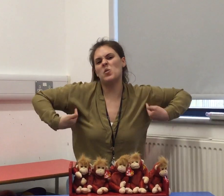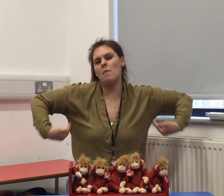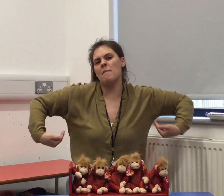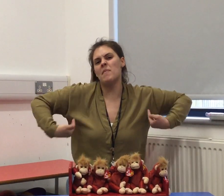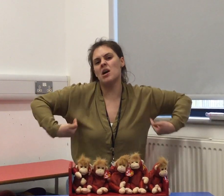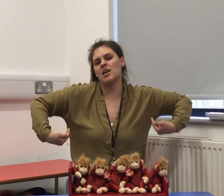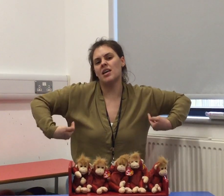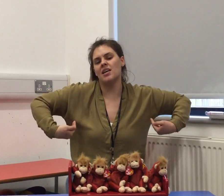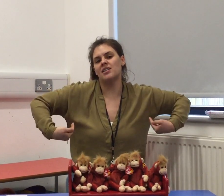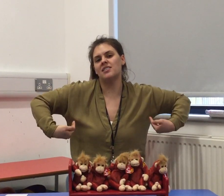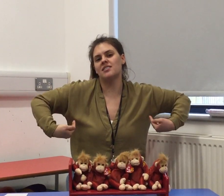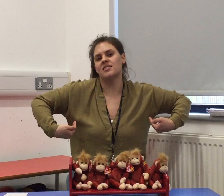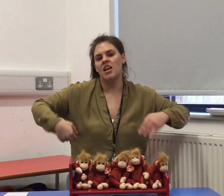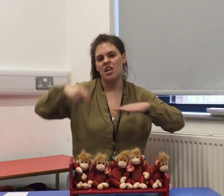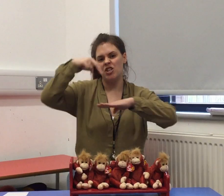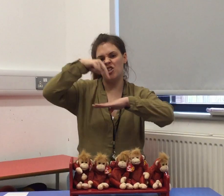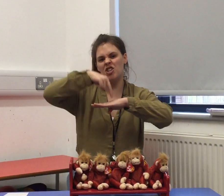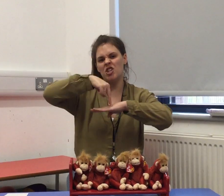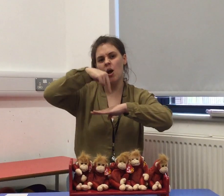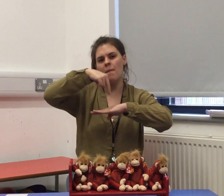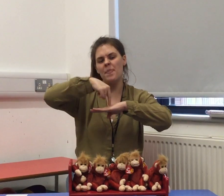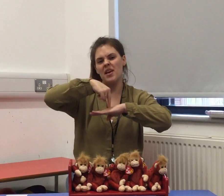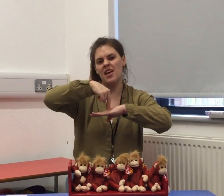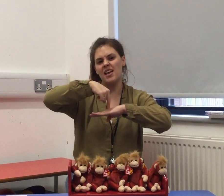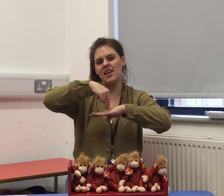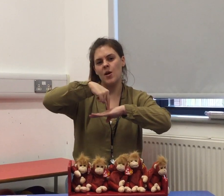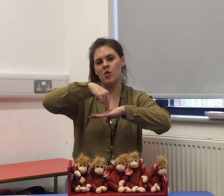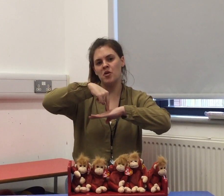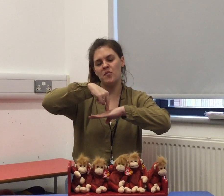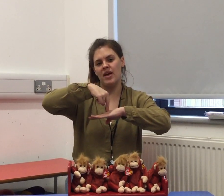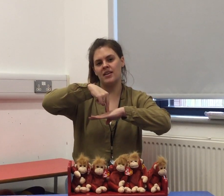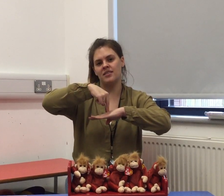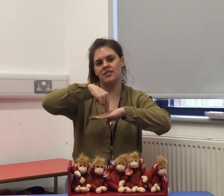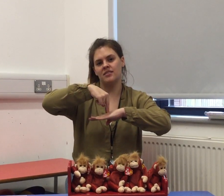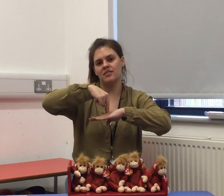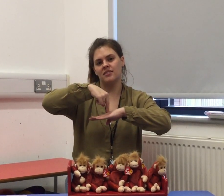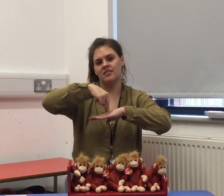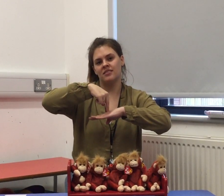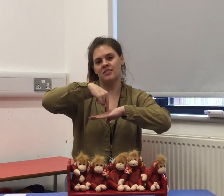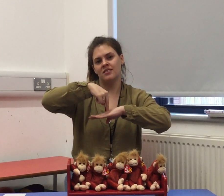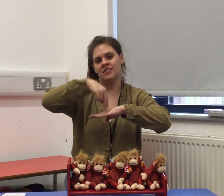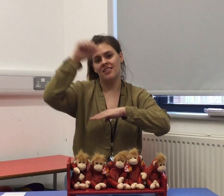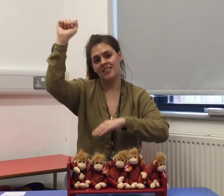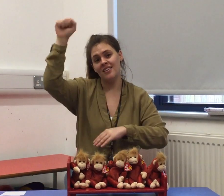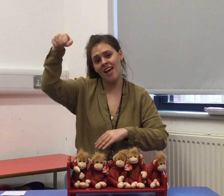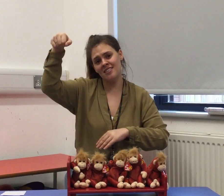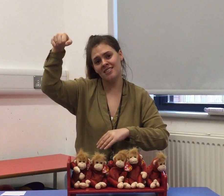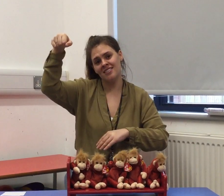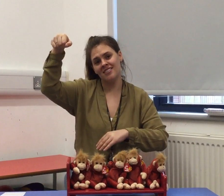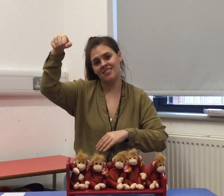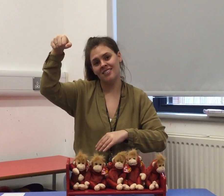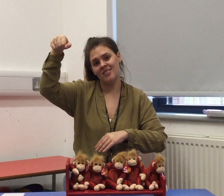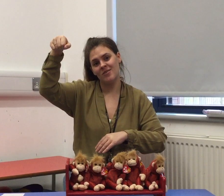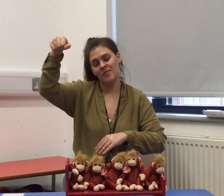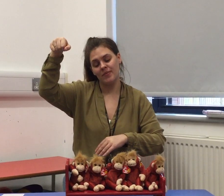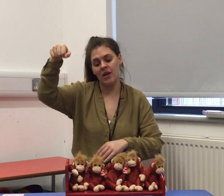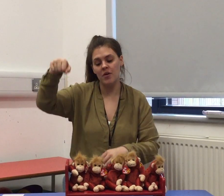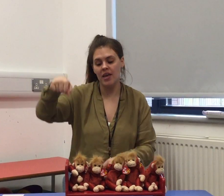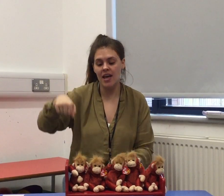little monkeys jumping on a bed? Yes?